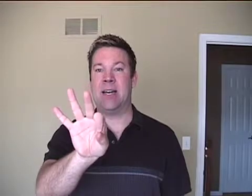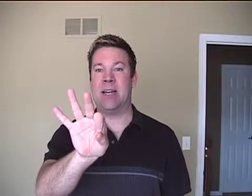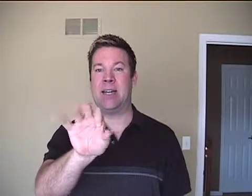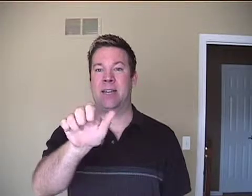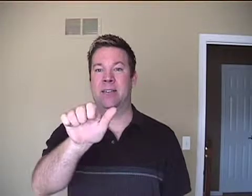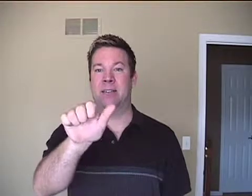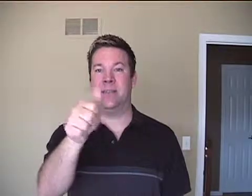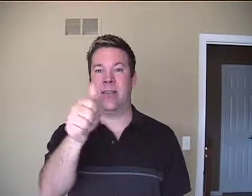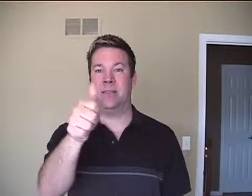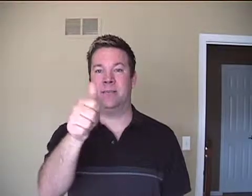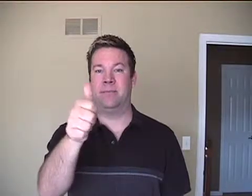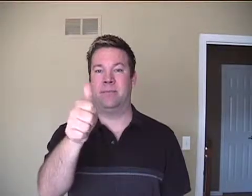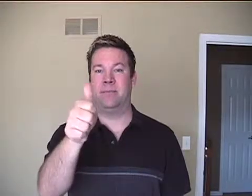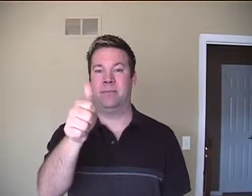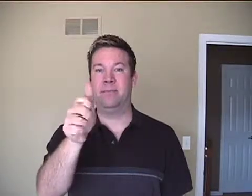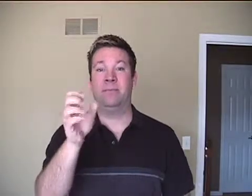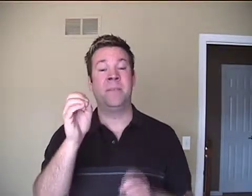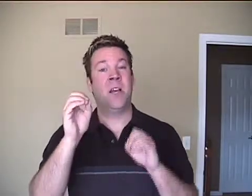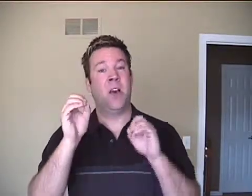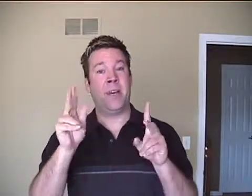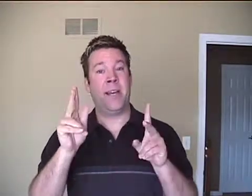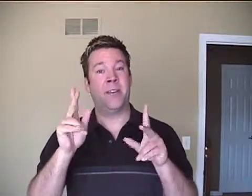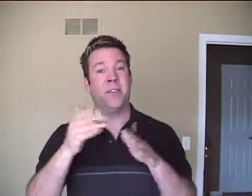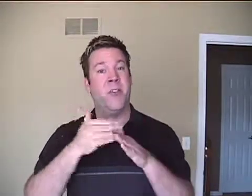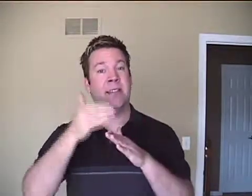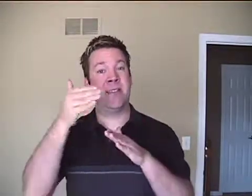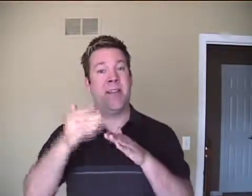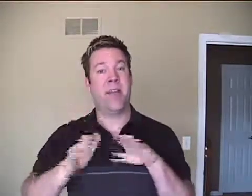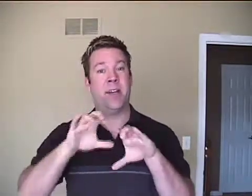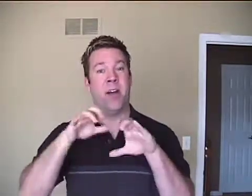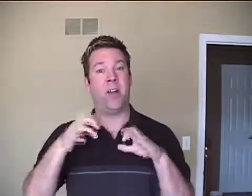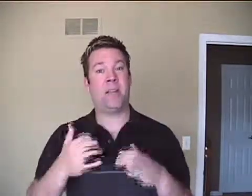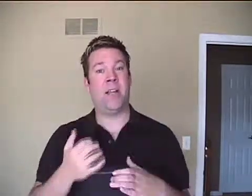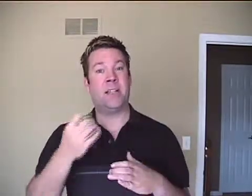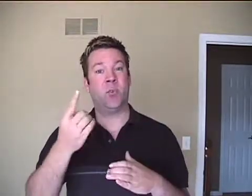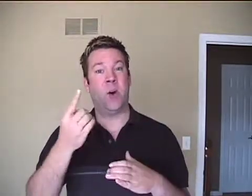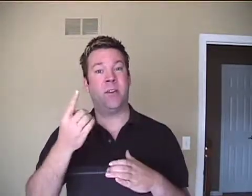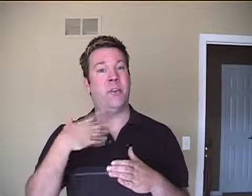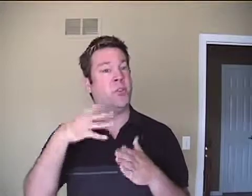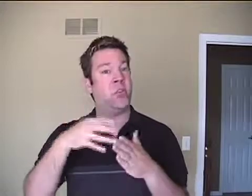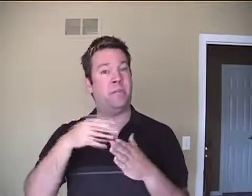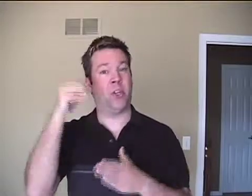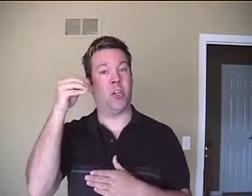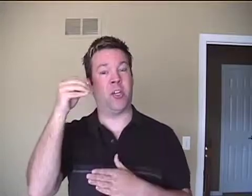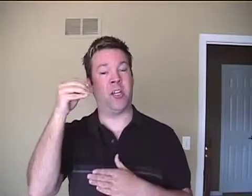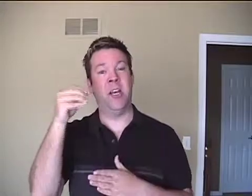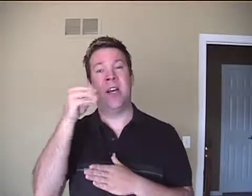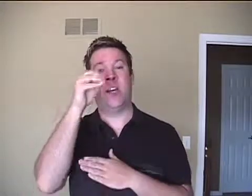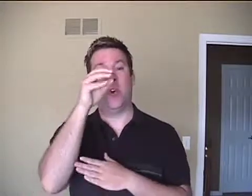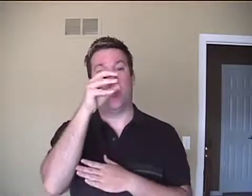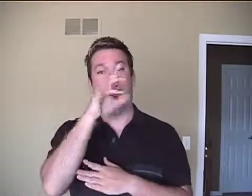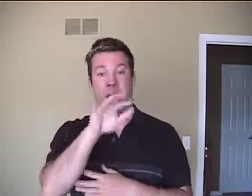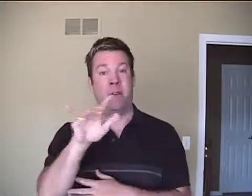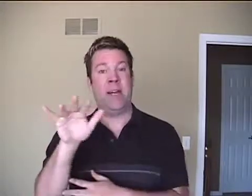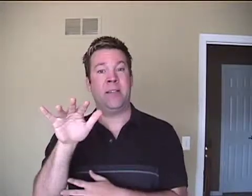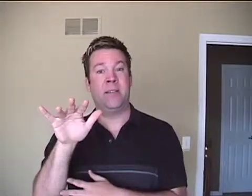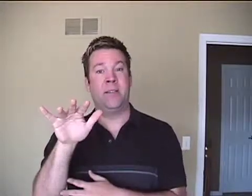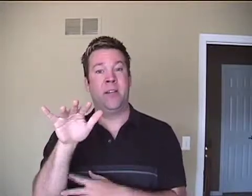9, 10. Okay, so that's the end of class 1. You should have learned your alphabet,